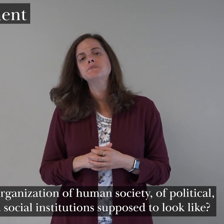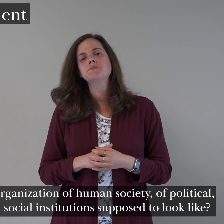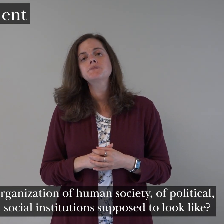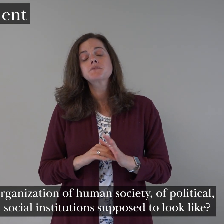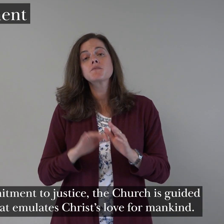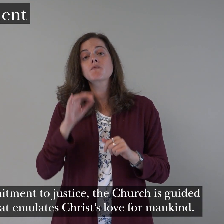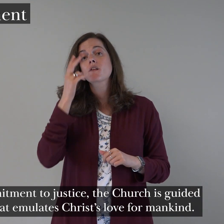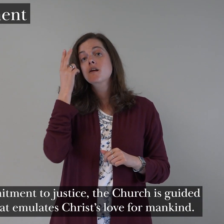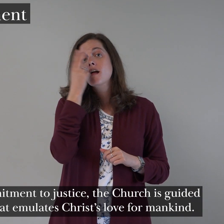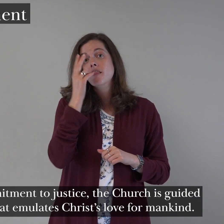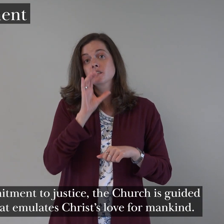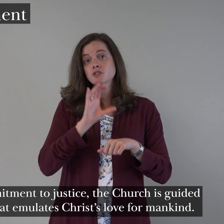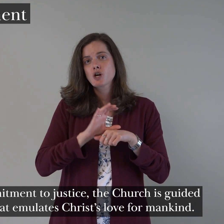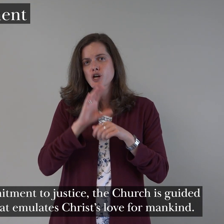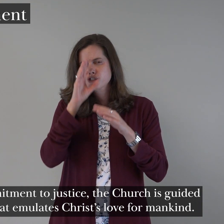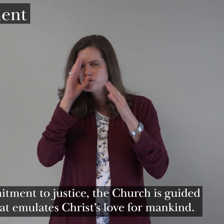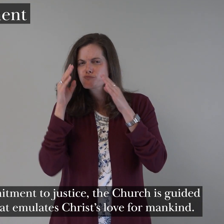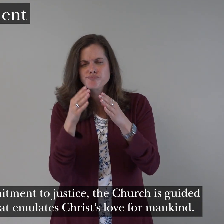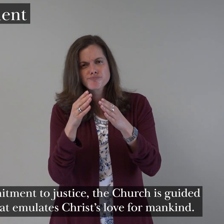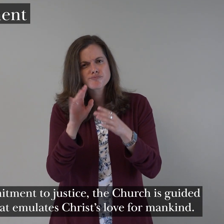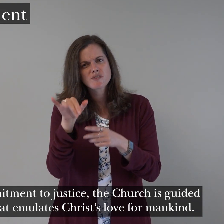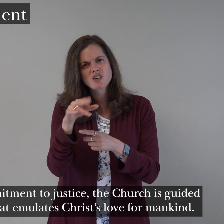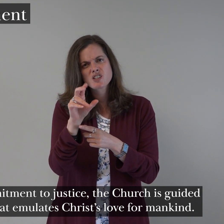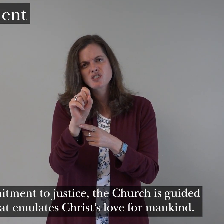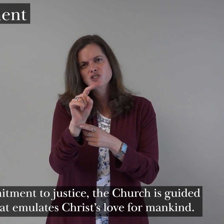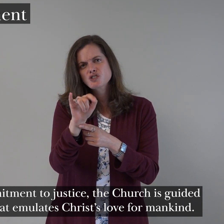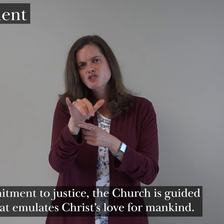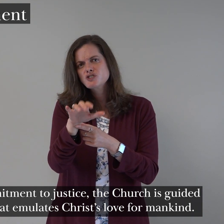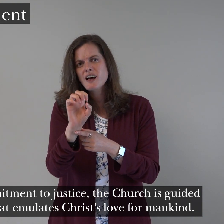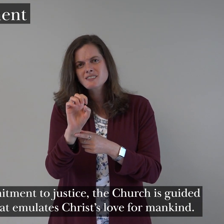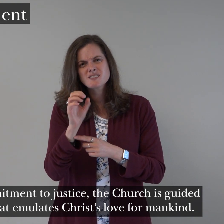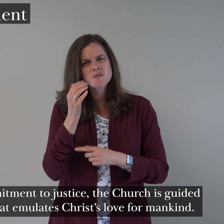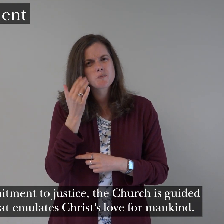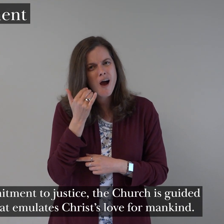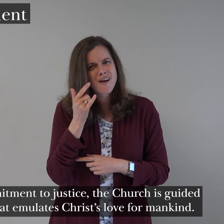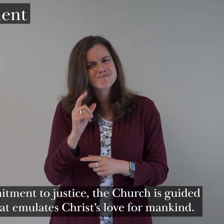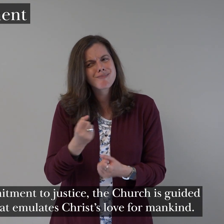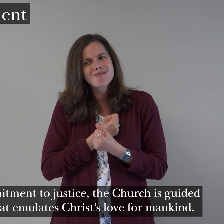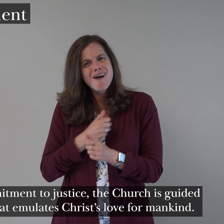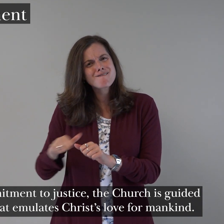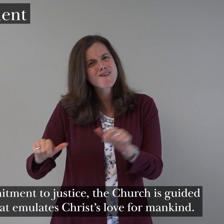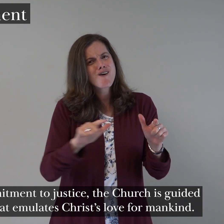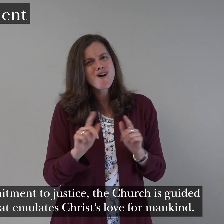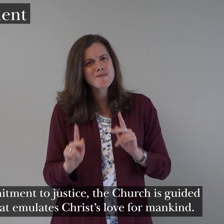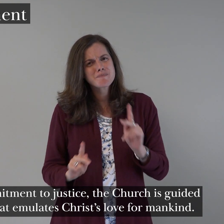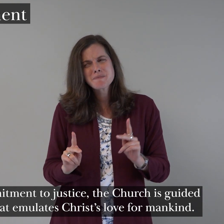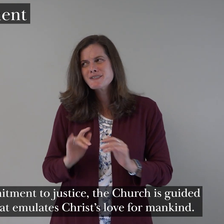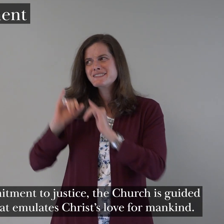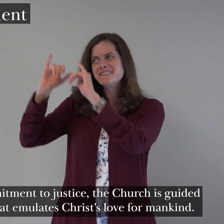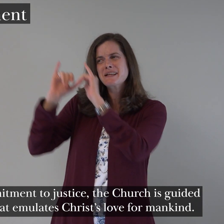In her commitment to justice the Church is guided by a love that emulates Christ's love for mankind